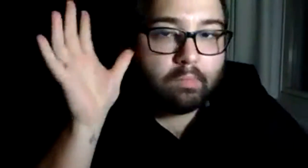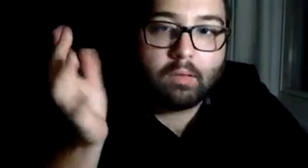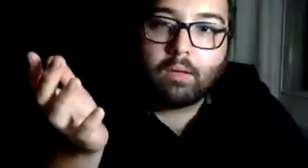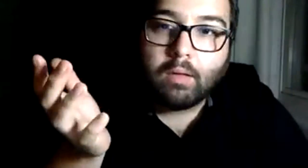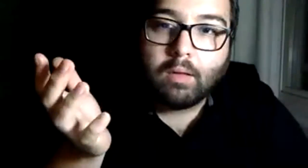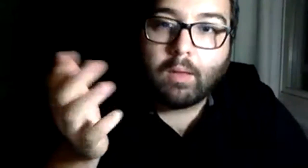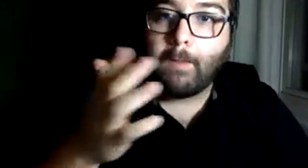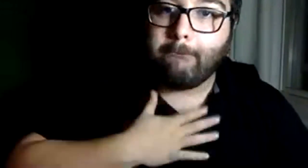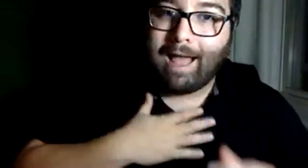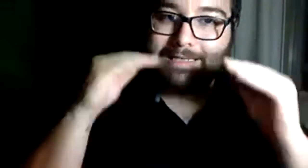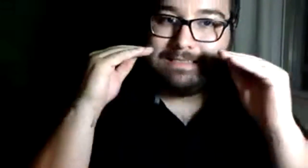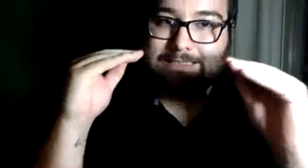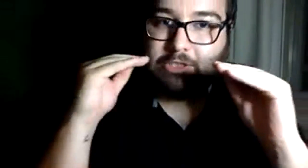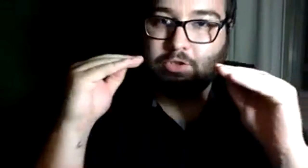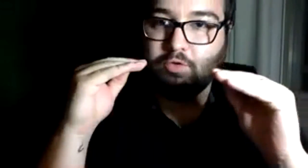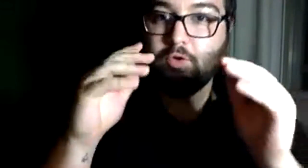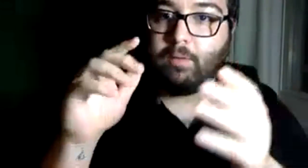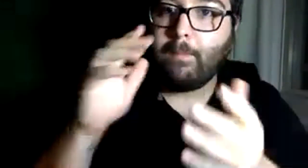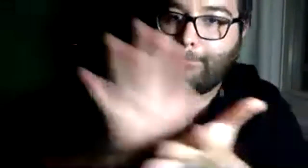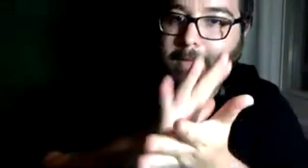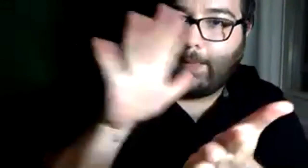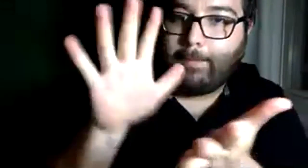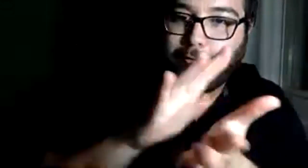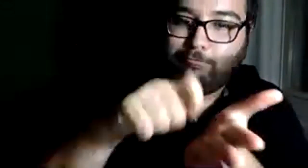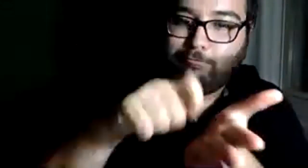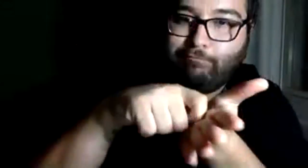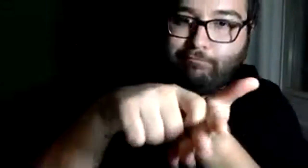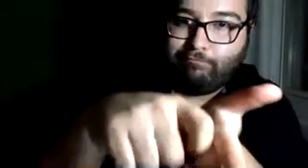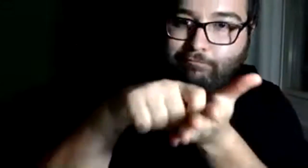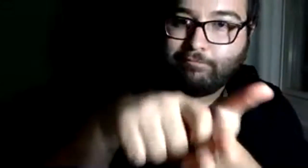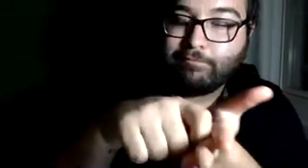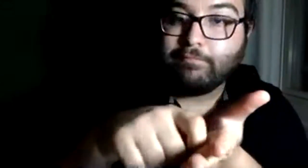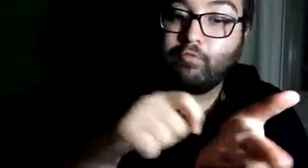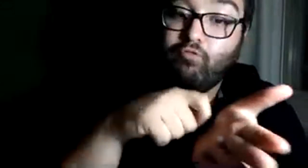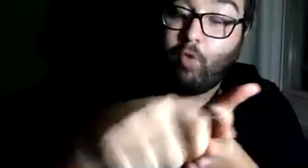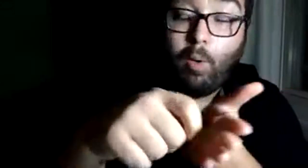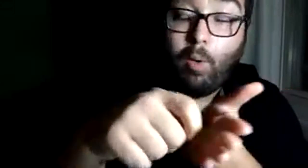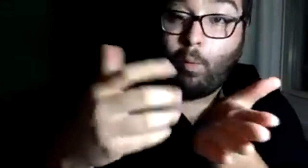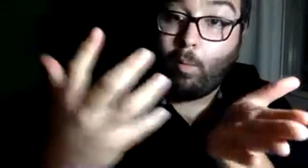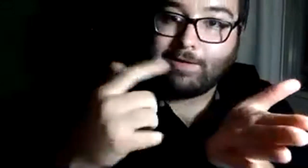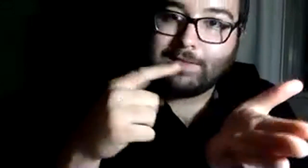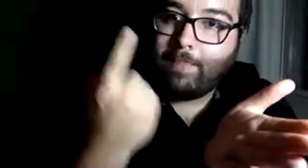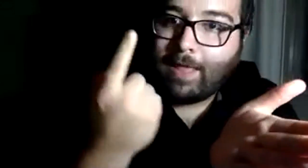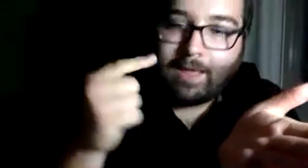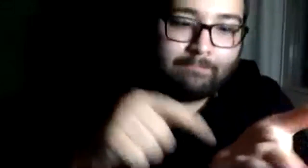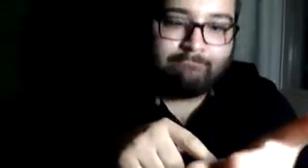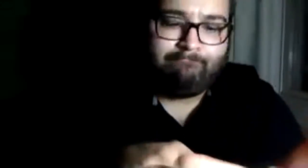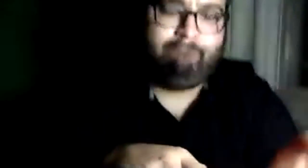the paper on, she wrote something on the paper, and I was